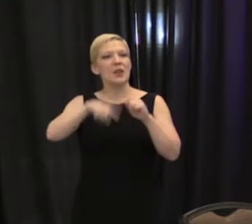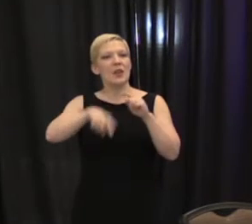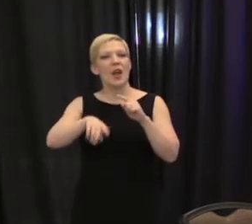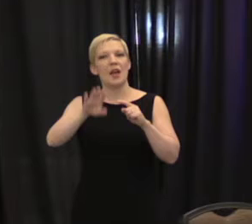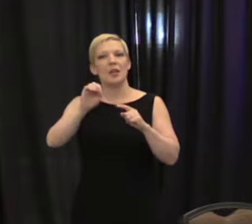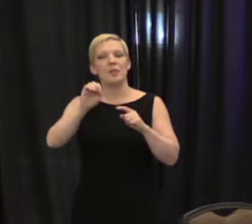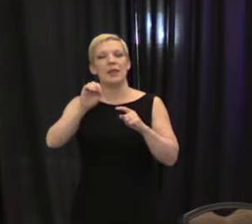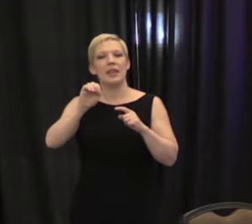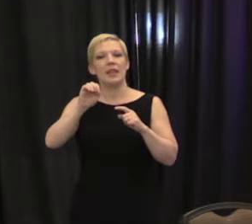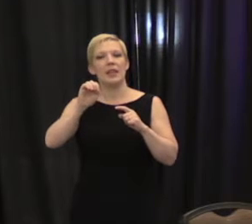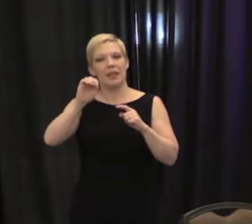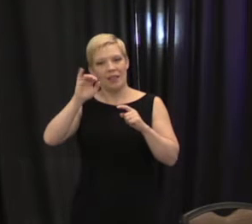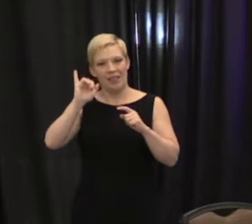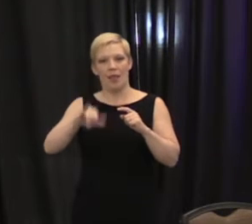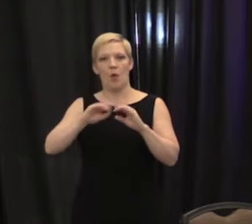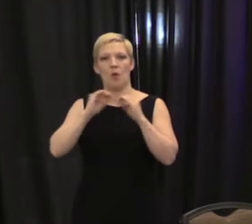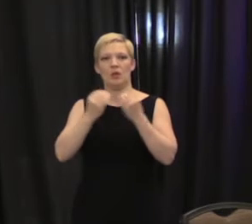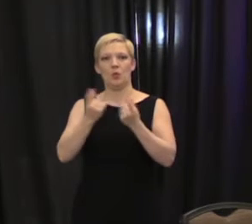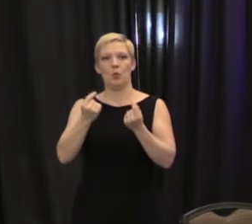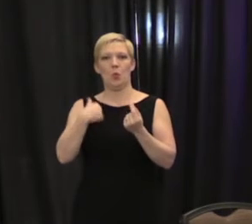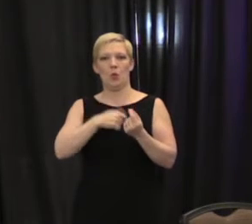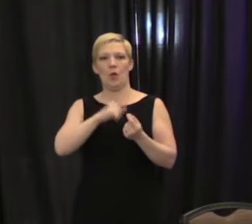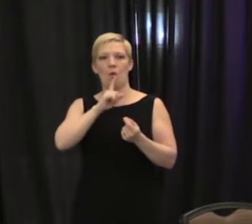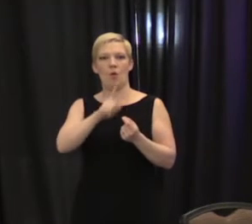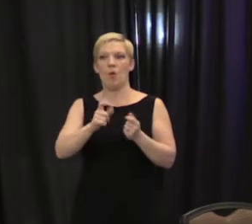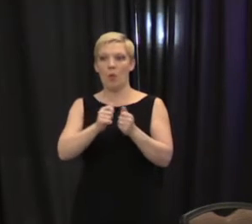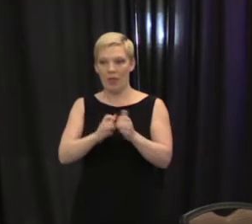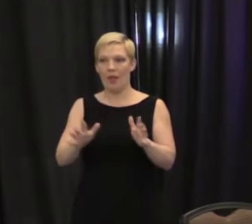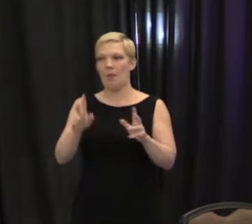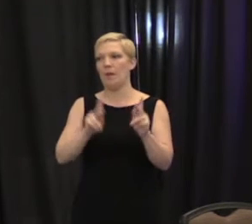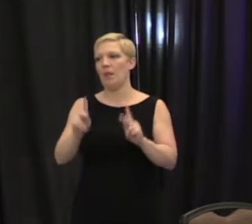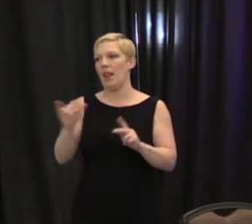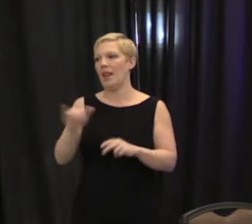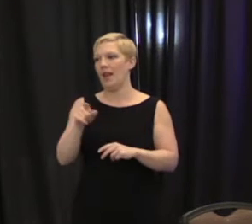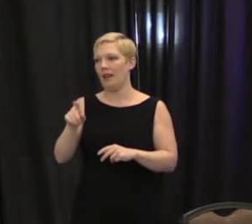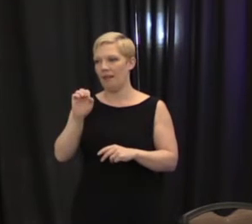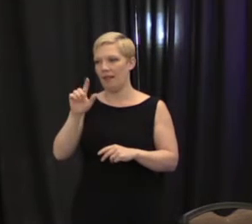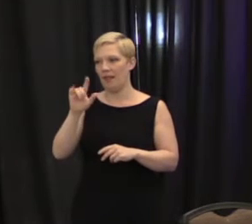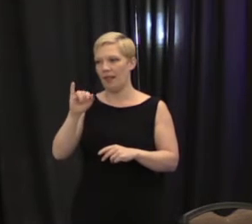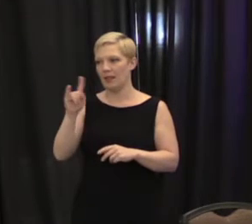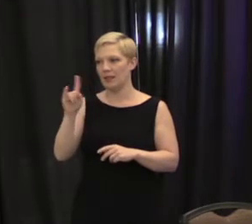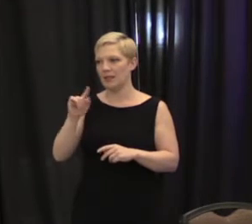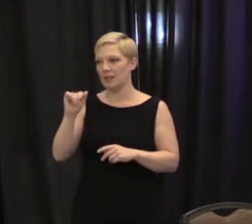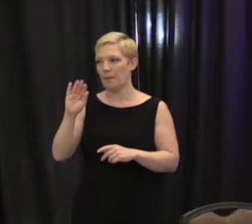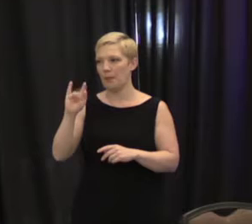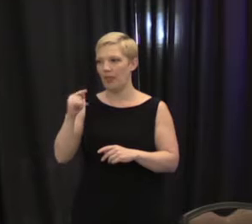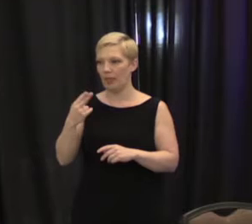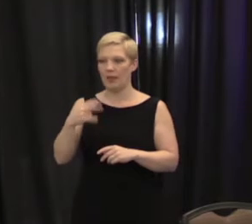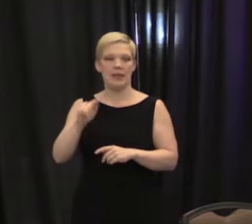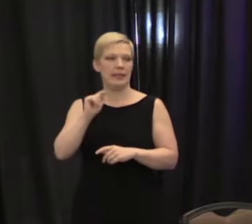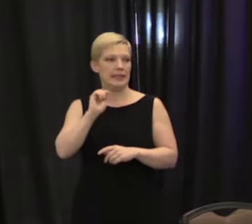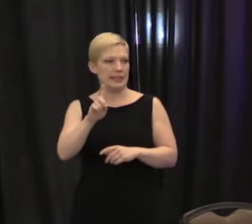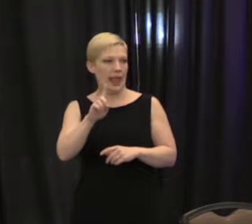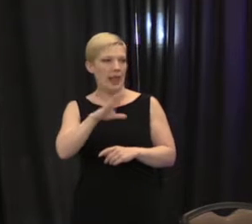the organization we are without people like Elizabeth, Ted, the board.